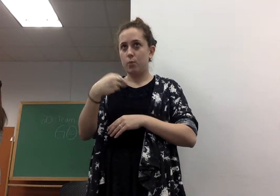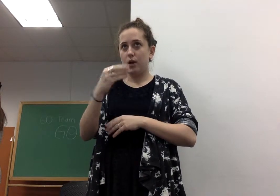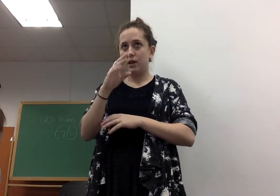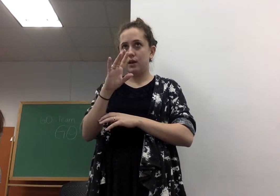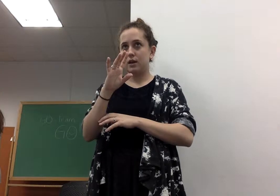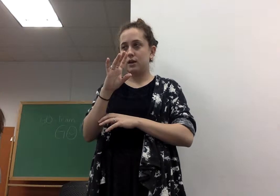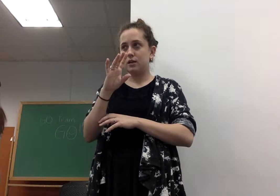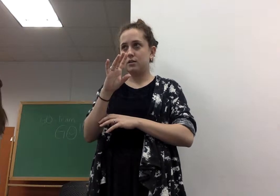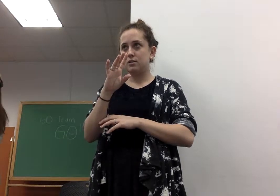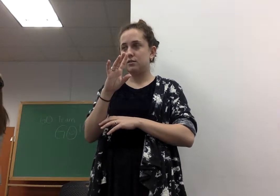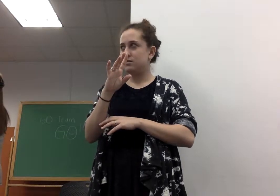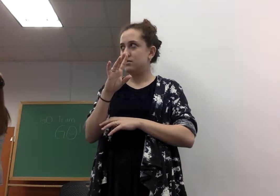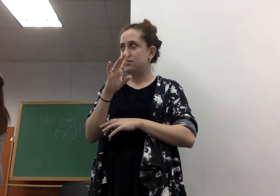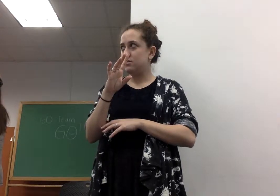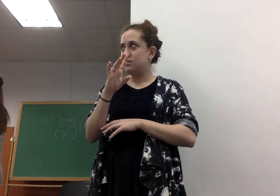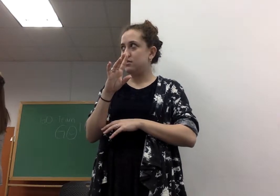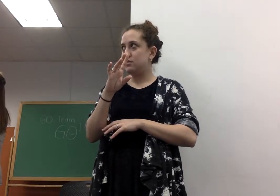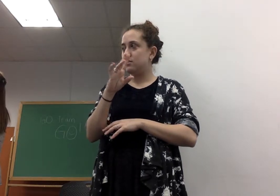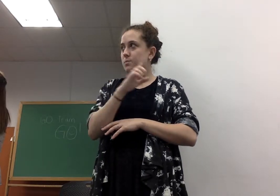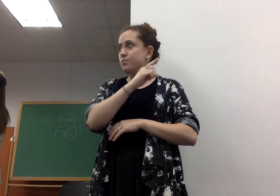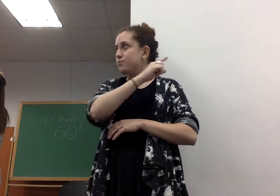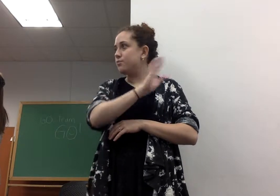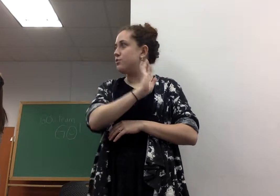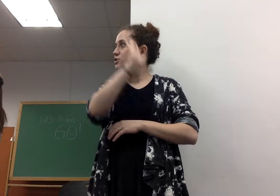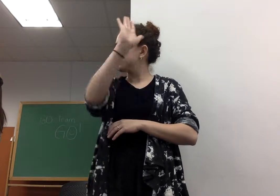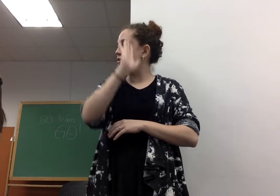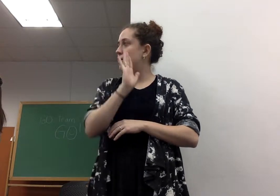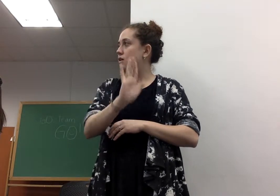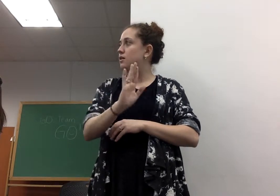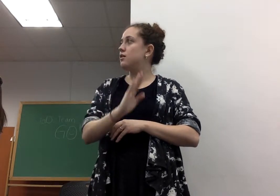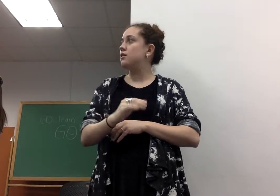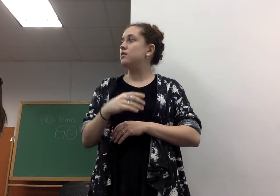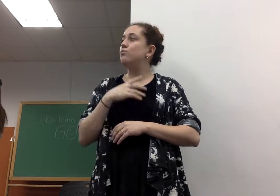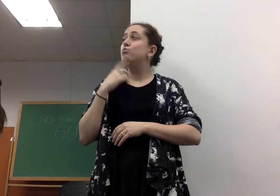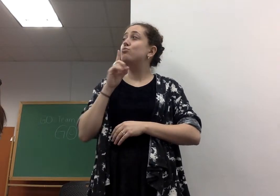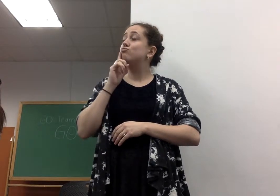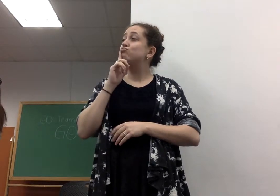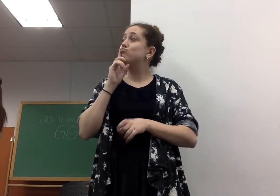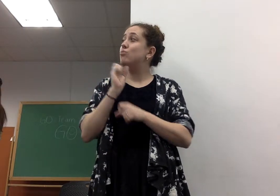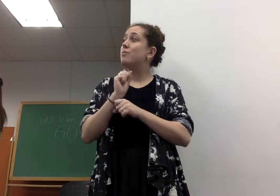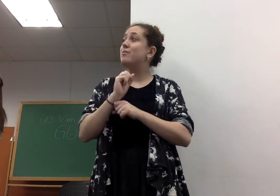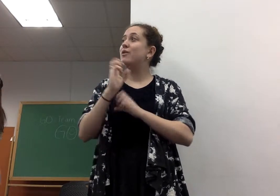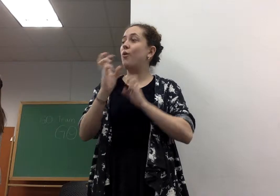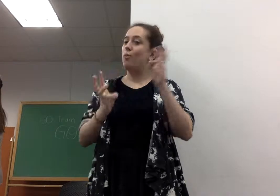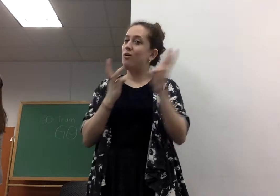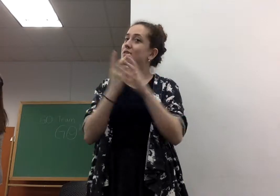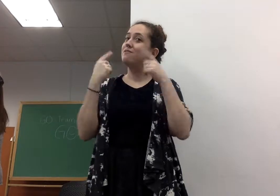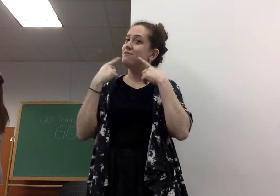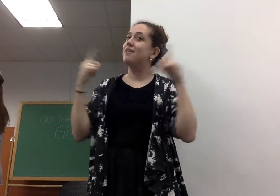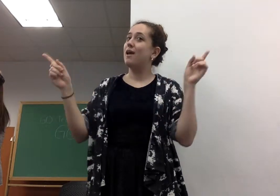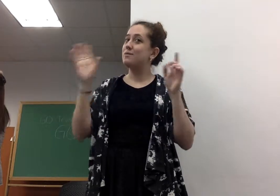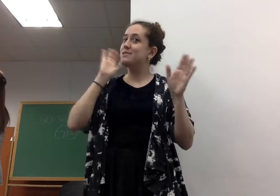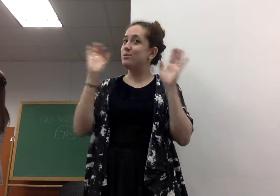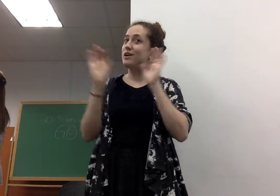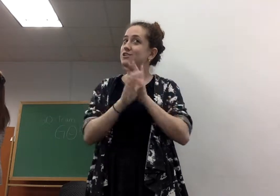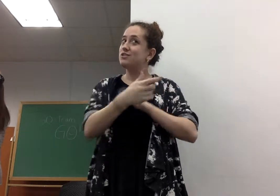what I've got up here is an incredible, probably a world-famous picture of a bone that I drew up there myself. I want you to know I did this myself. I